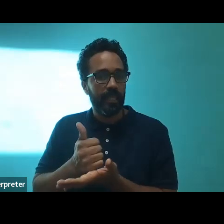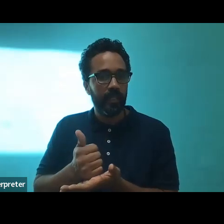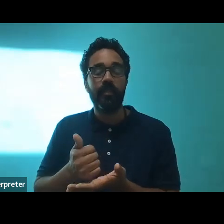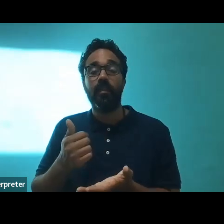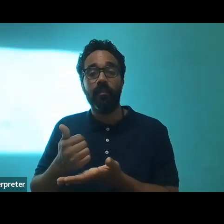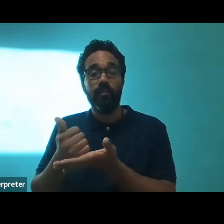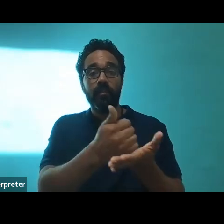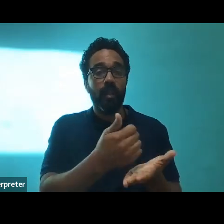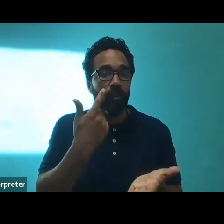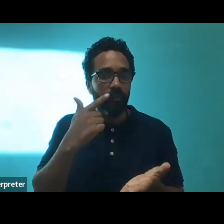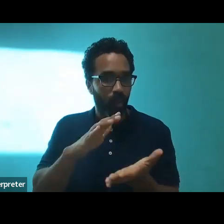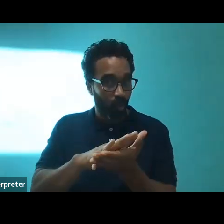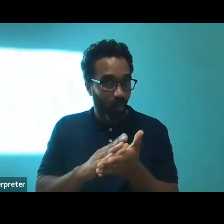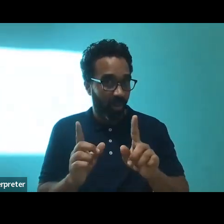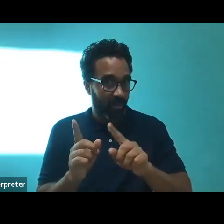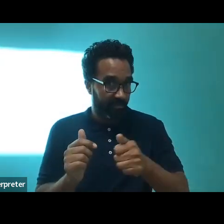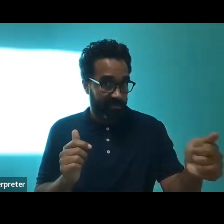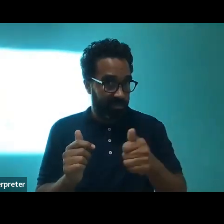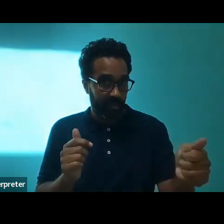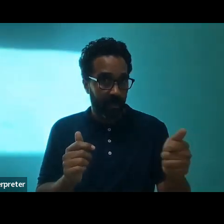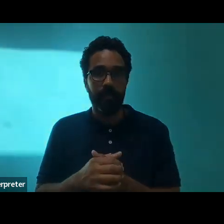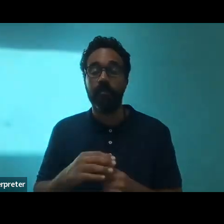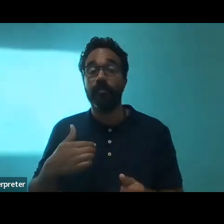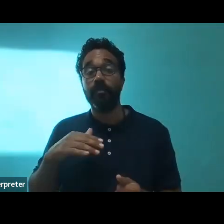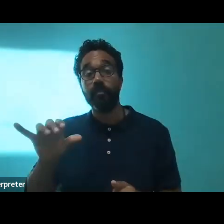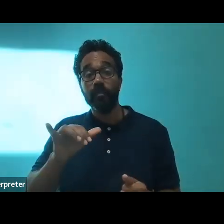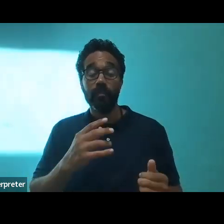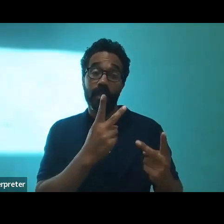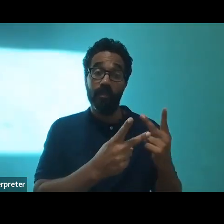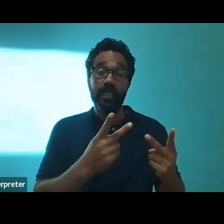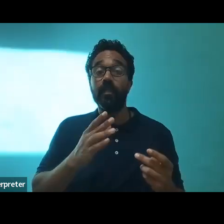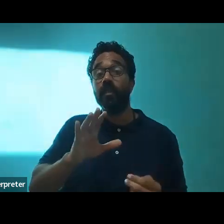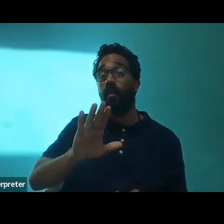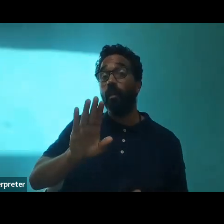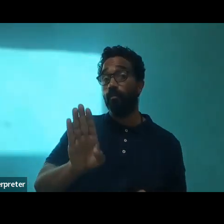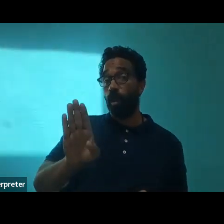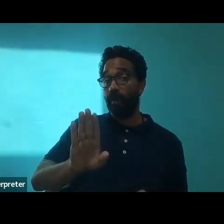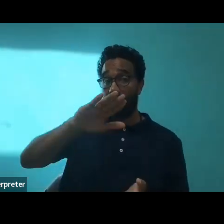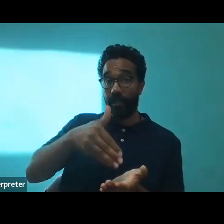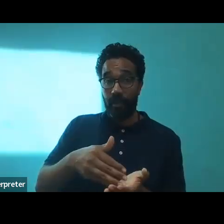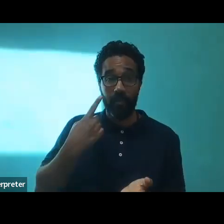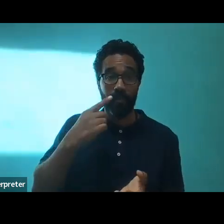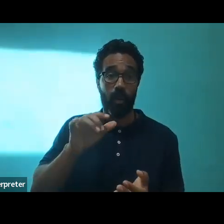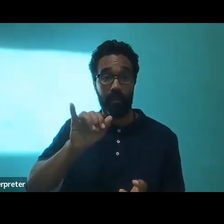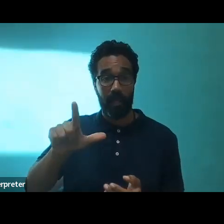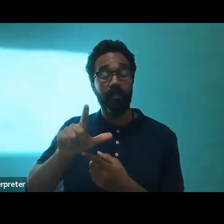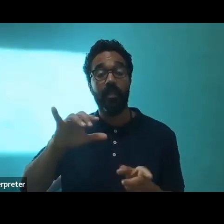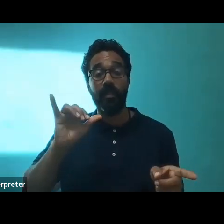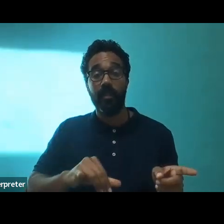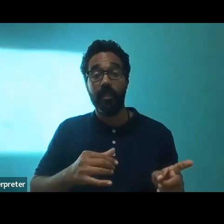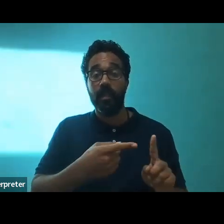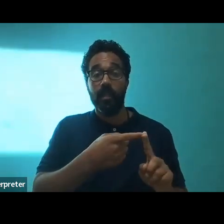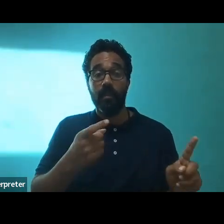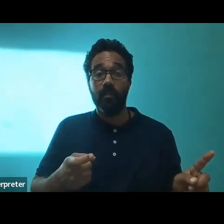school. I also visited the Brooklyn Center for Independent Living, which had grown out of the